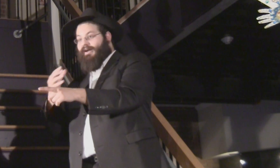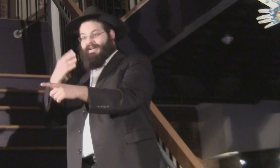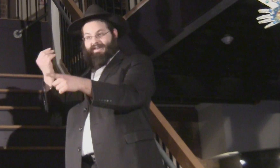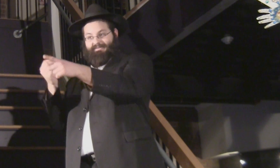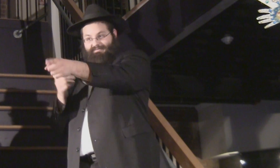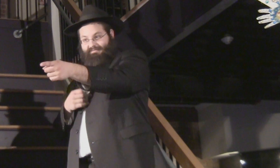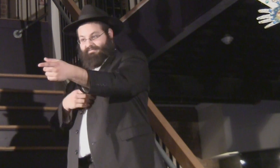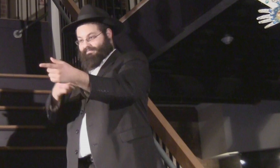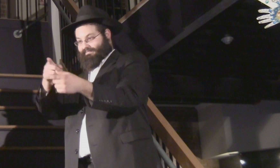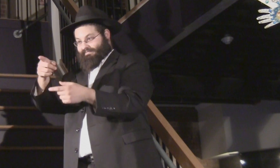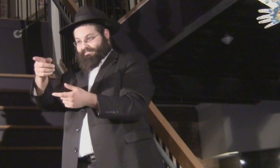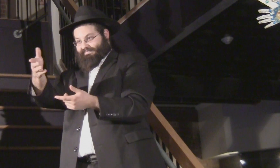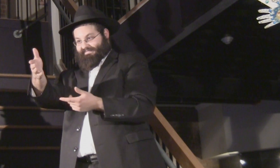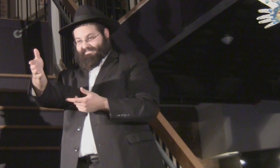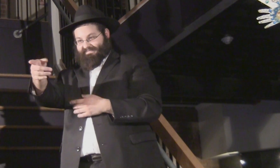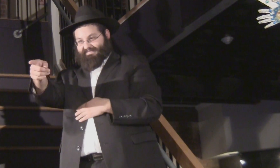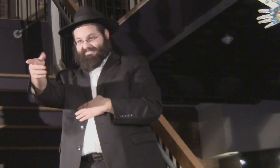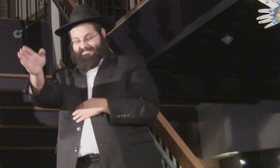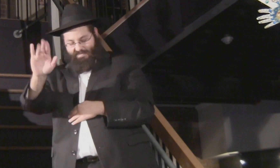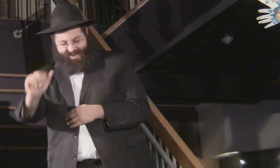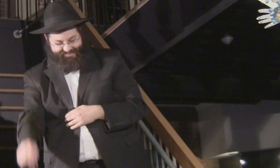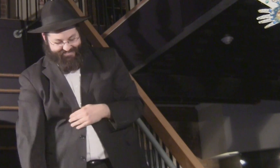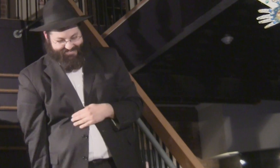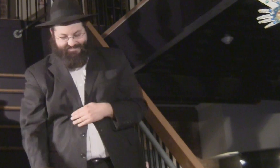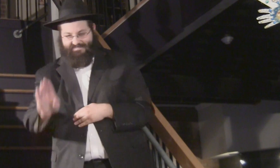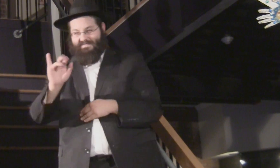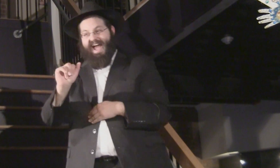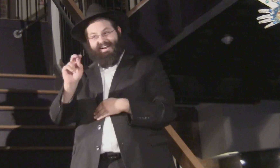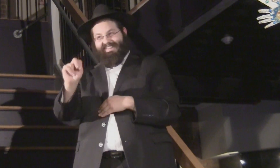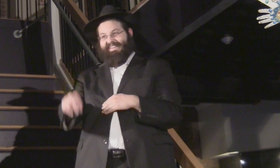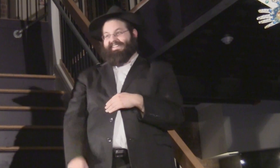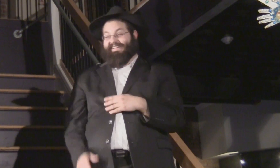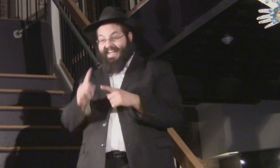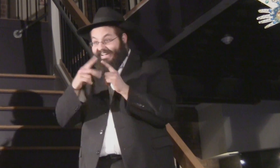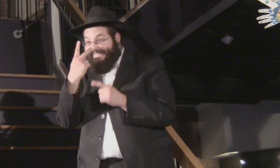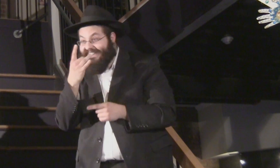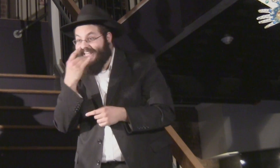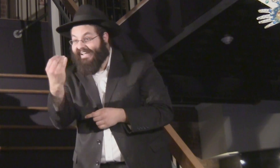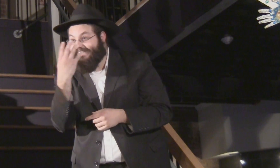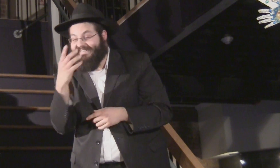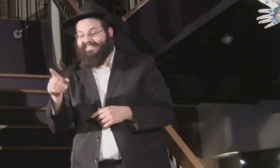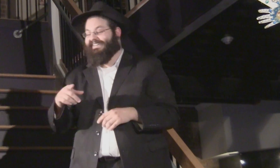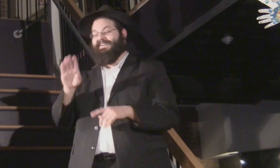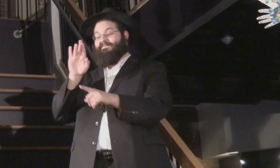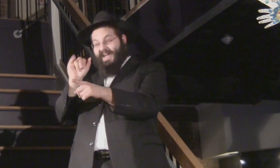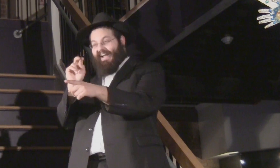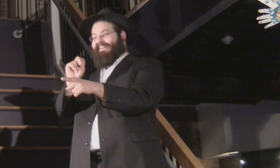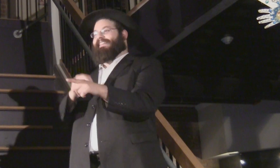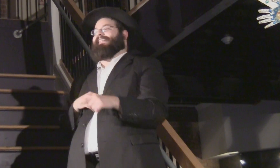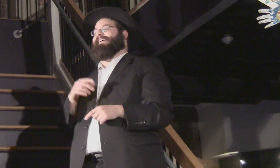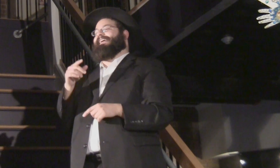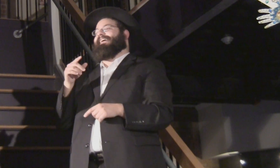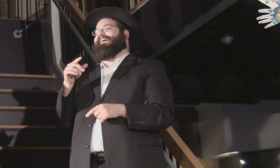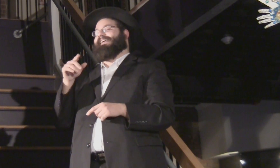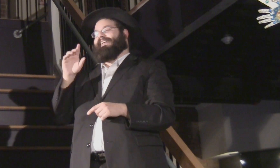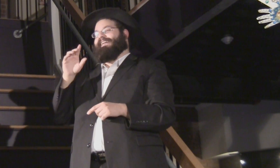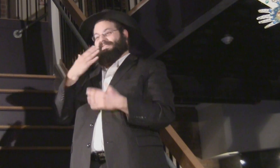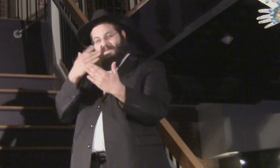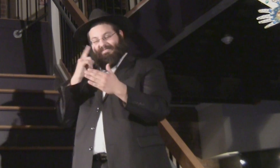too, Becca and Brian. Thank you. Thank you so much. Yeah, I see. I couldn't see you with the light. Okay, I'm